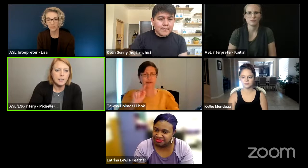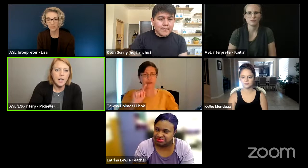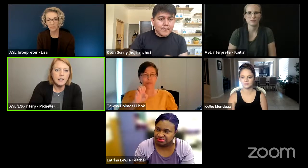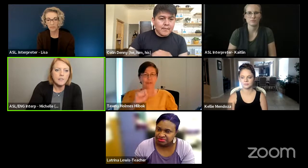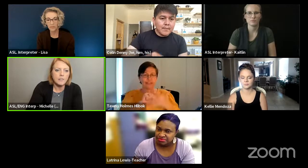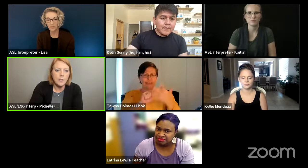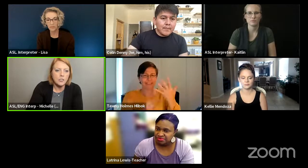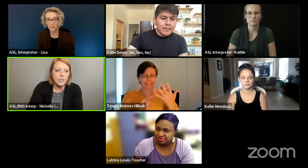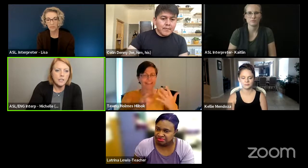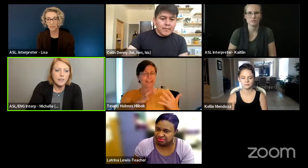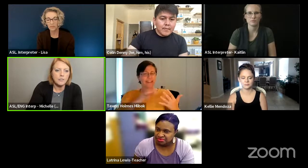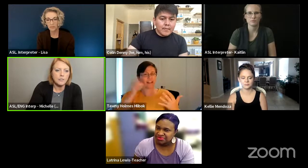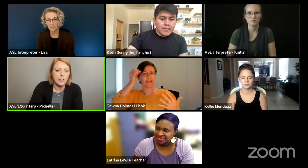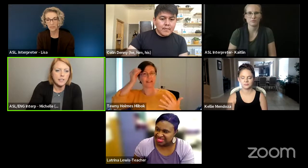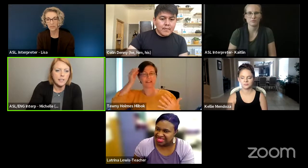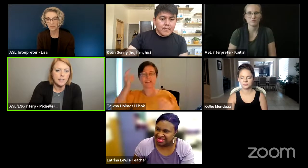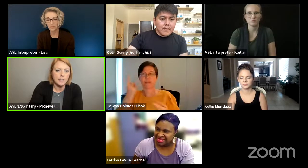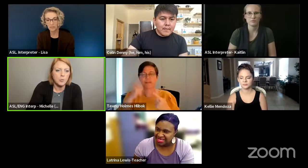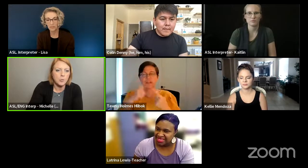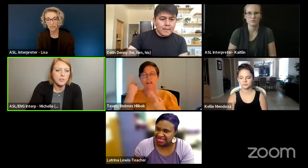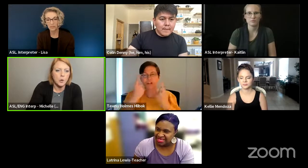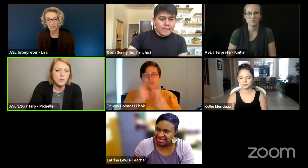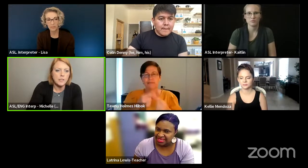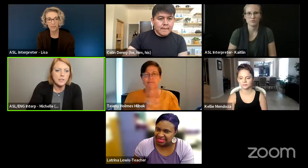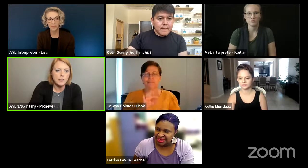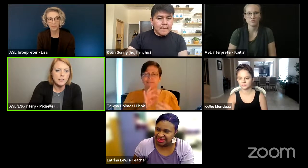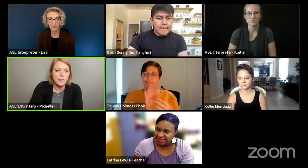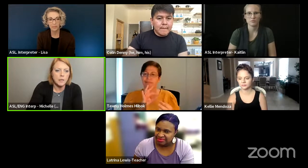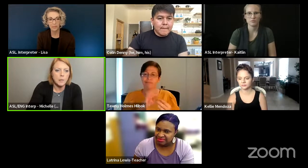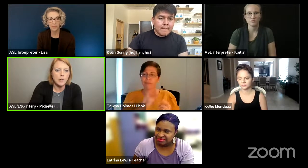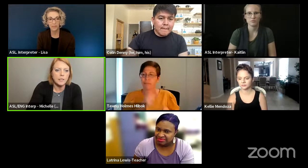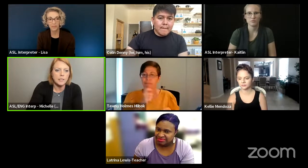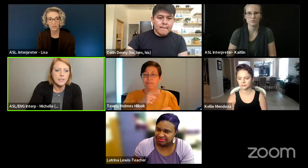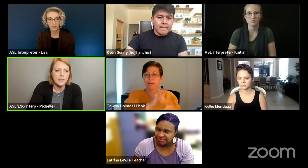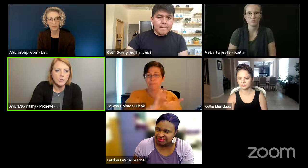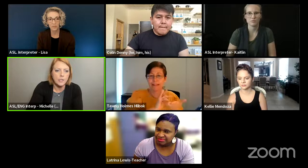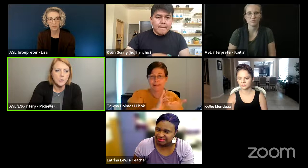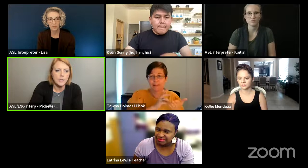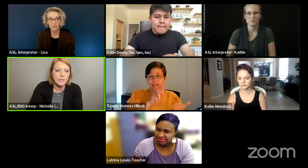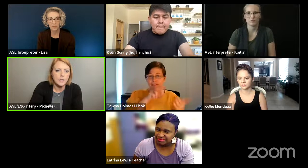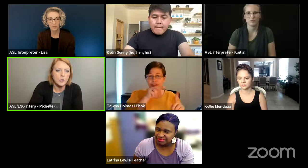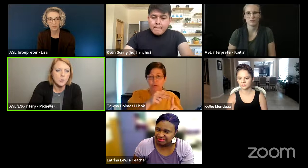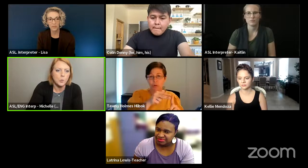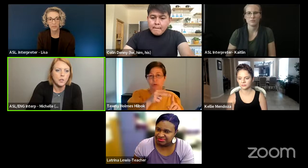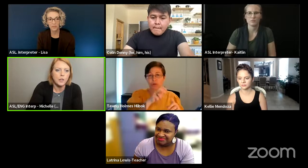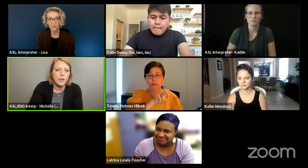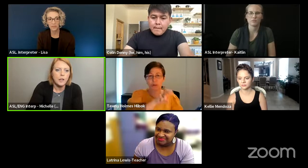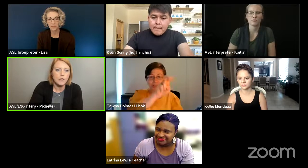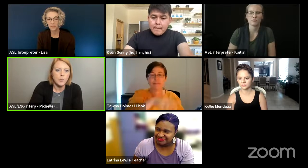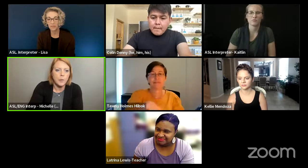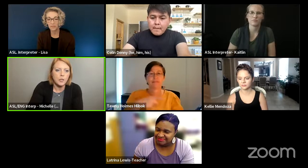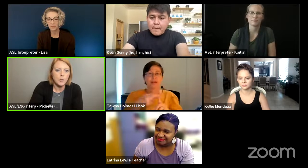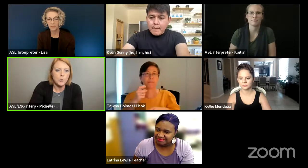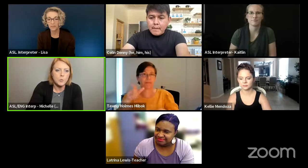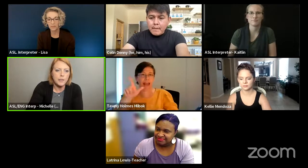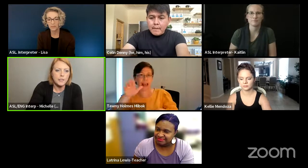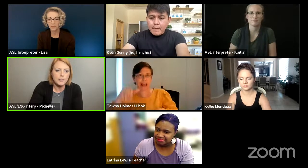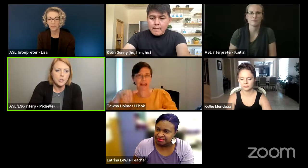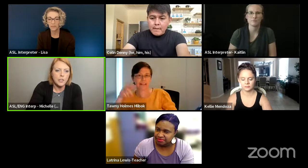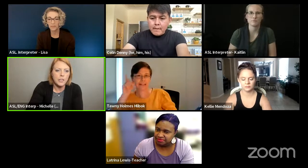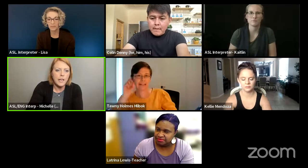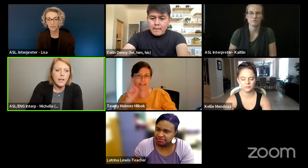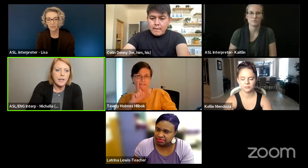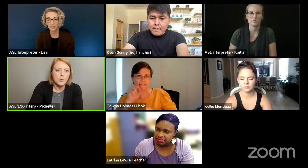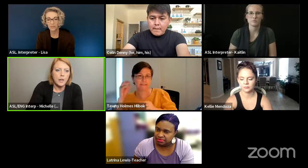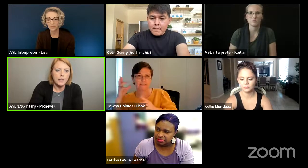It's been a lot of information. I've taken a number of notes, things to think about and to consider as we continue this work from the medical